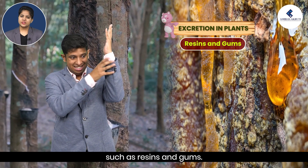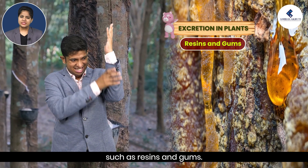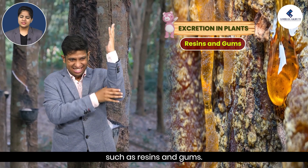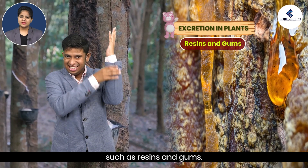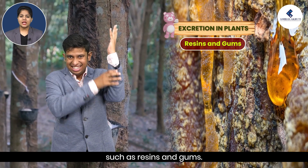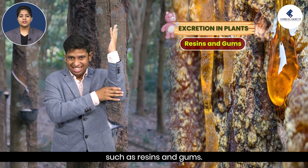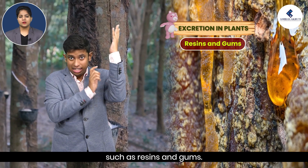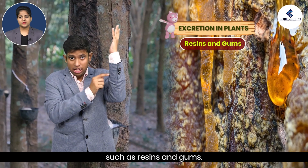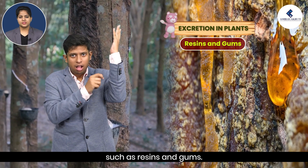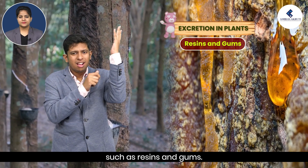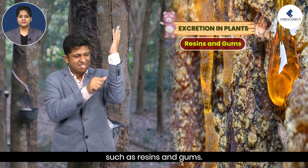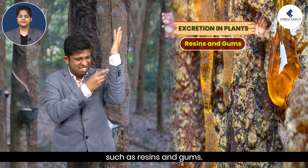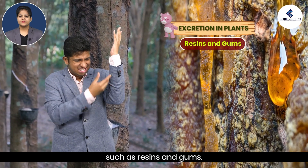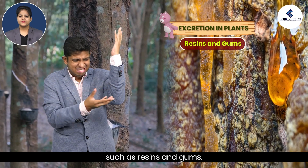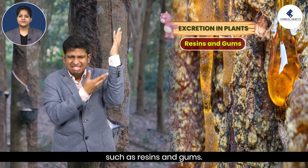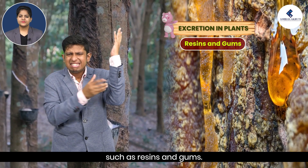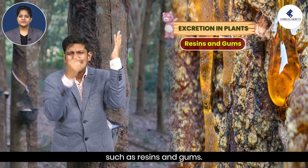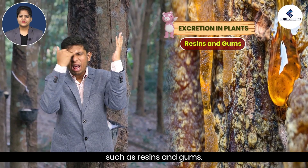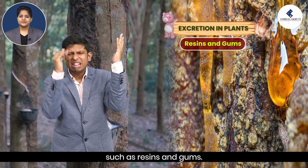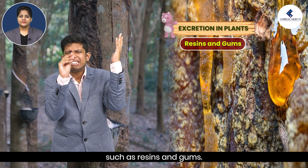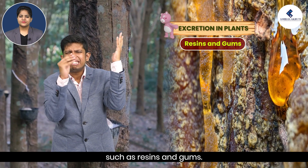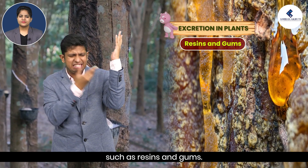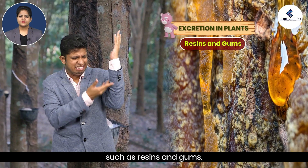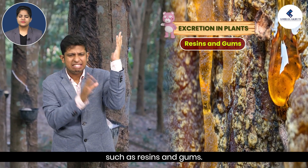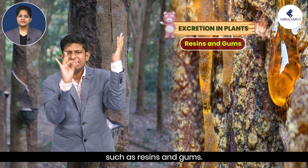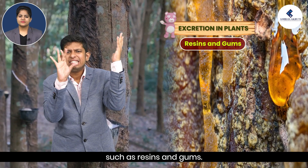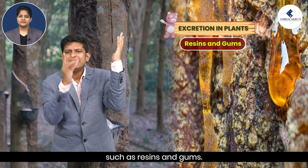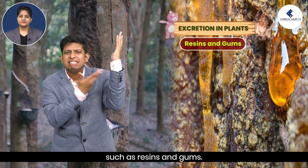such as resins and gums.